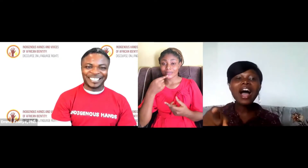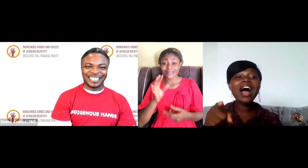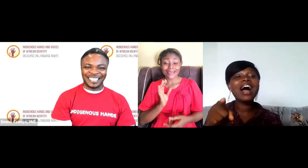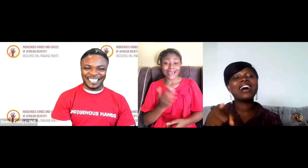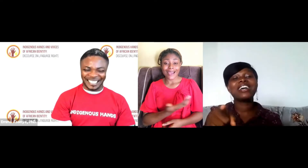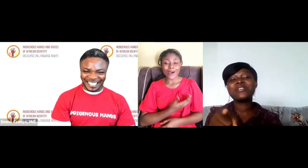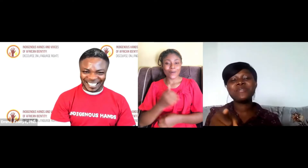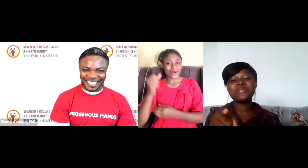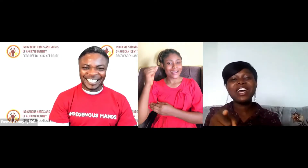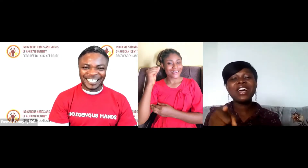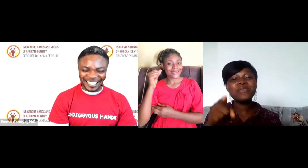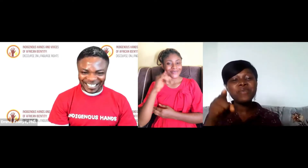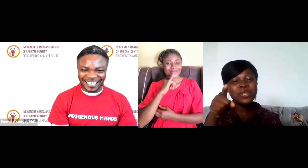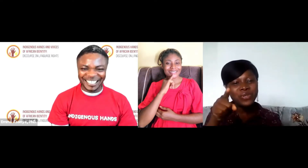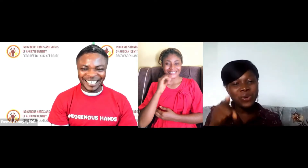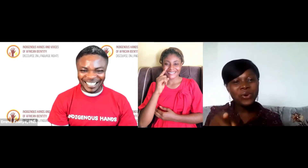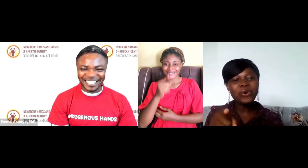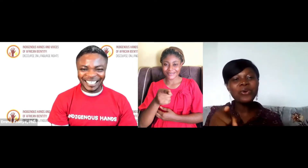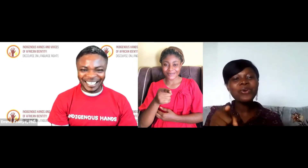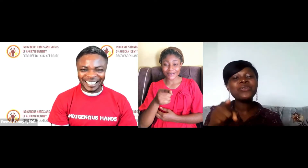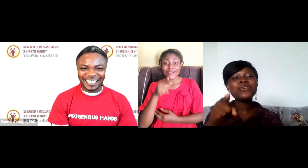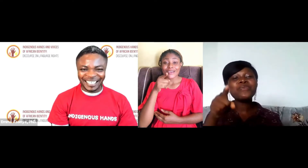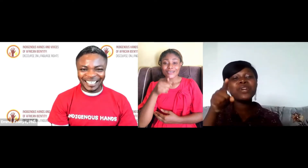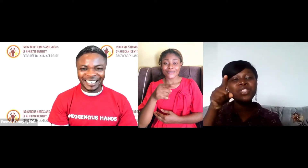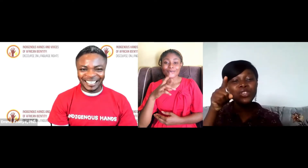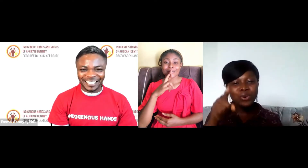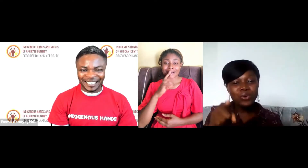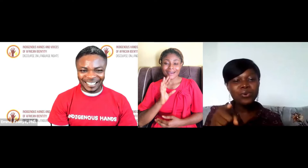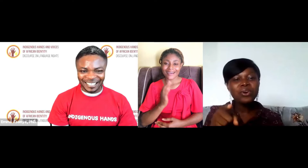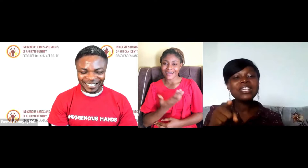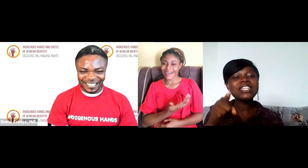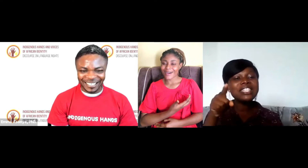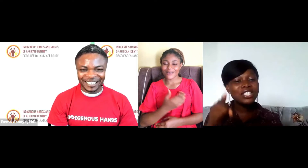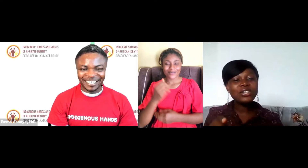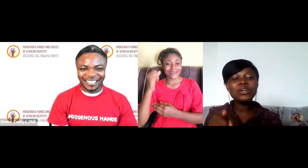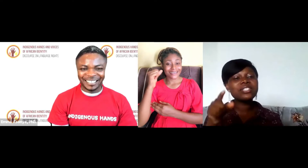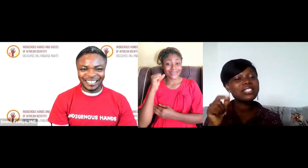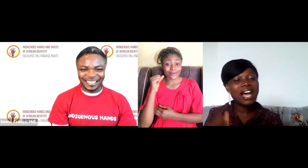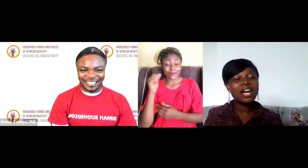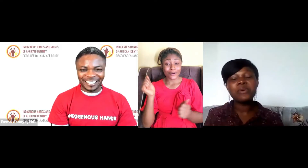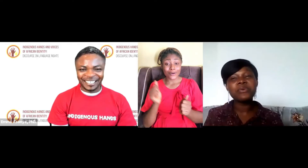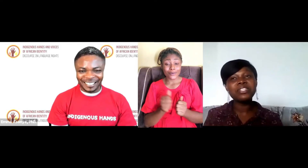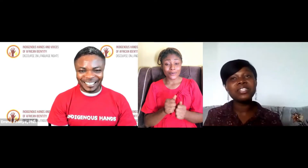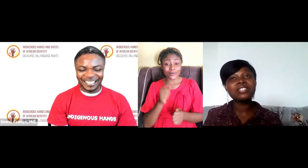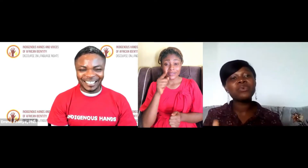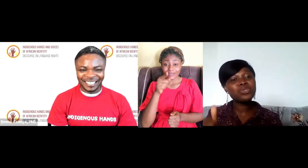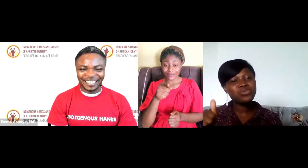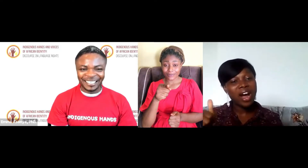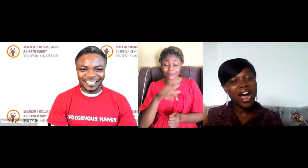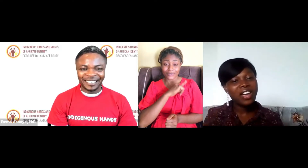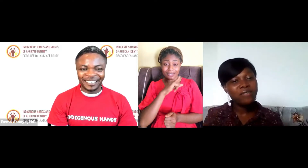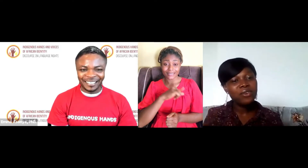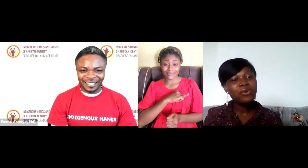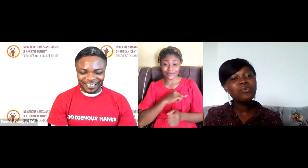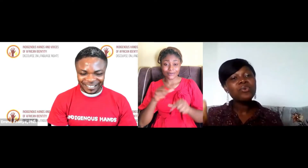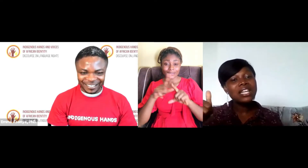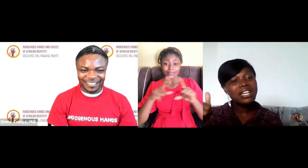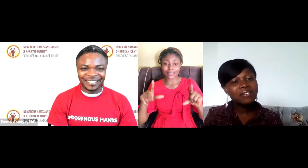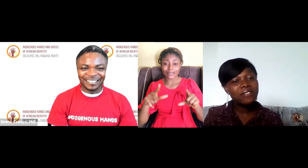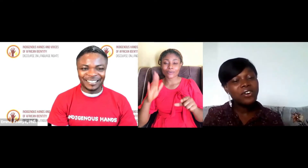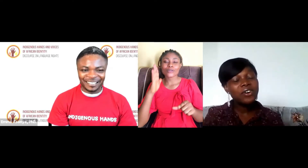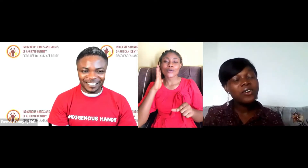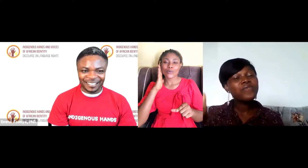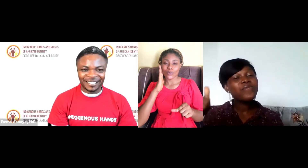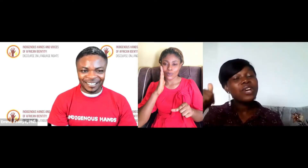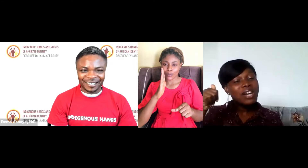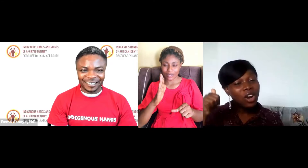You are our hero. And we know with you, Indigenous Sign Languages will strive, will